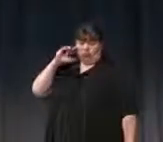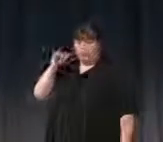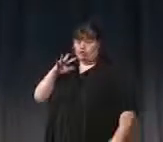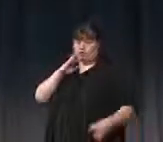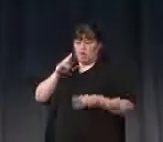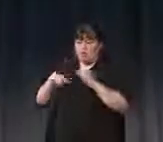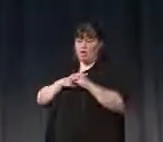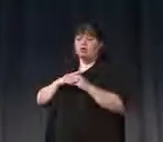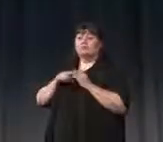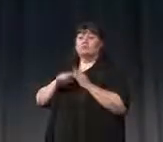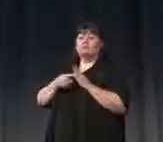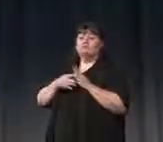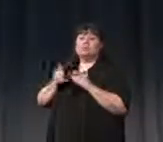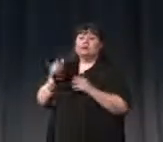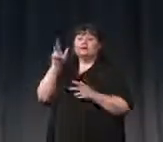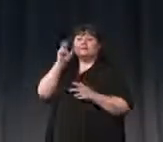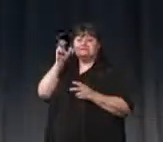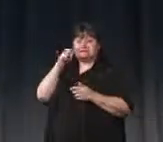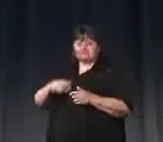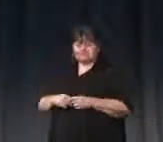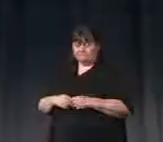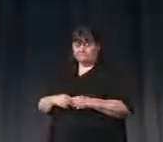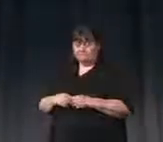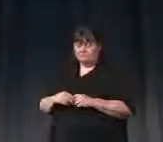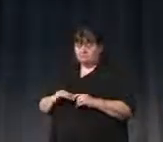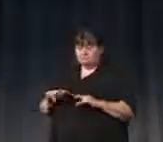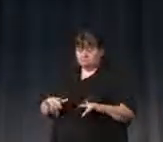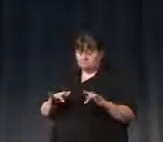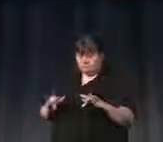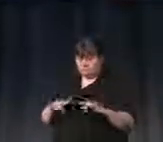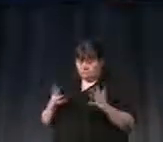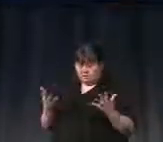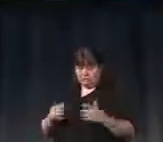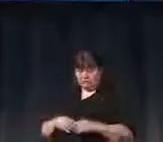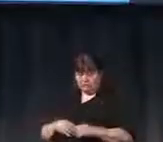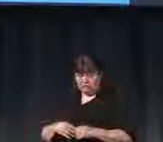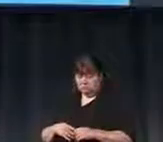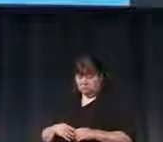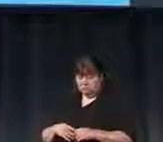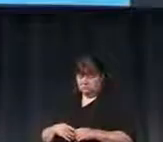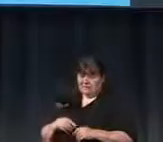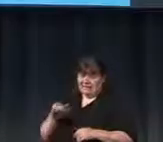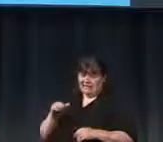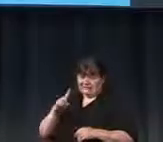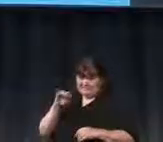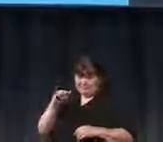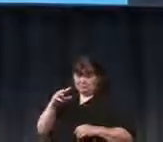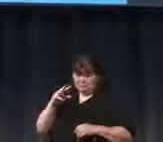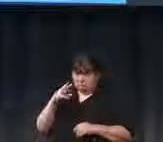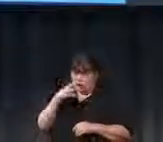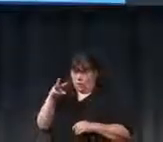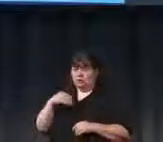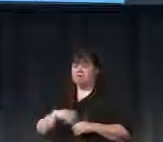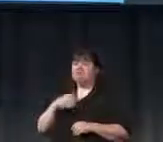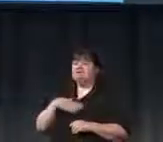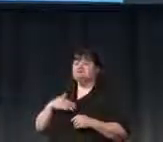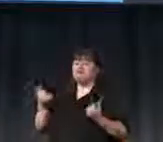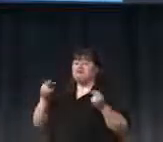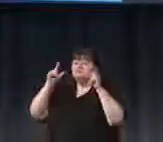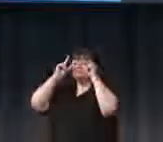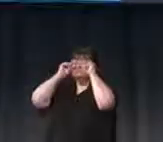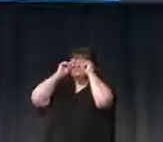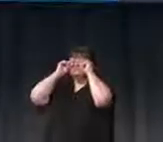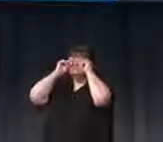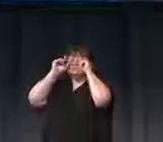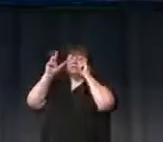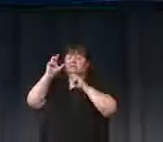doing some listening. What I'm going to play you here is a scene that I recorded. I just want everybody to close your eyes and just listen to